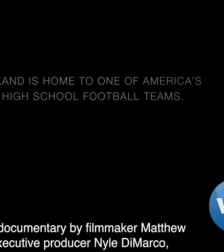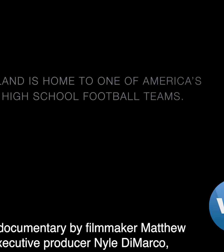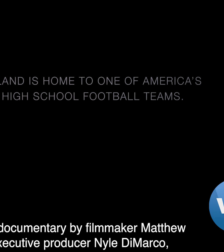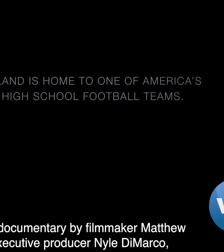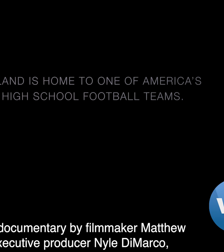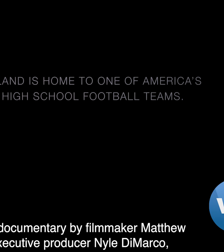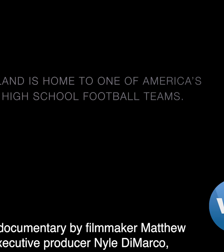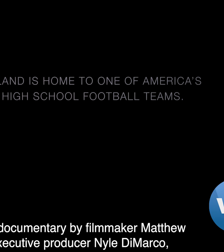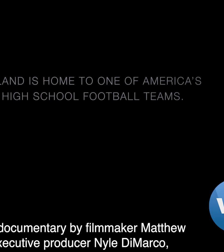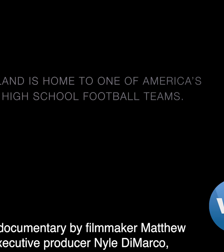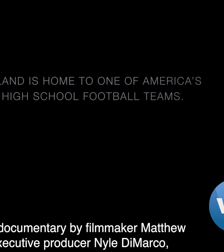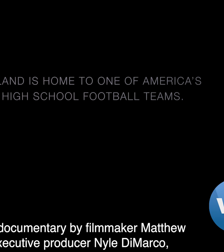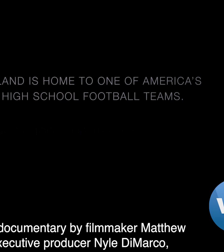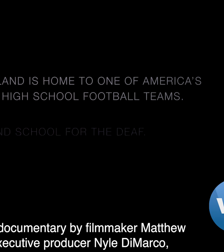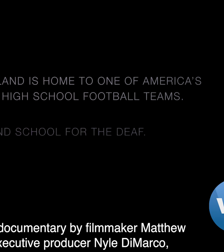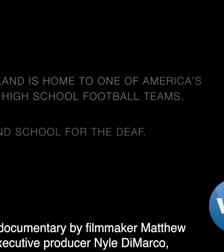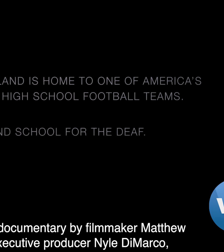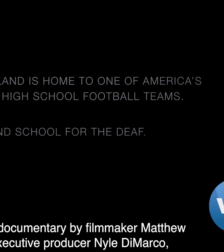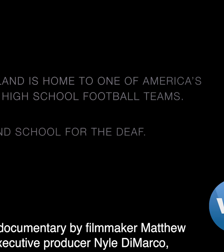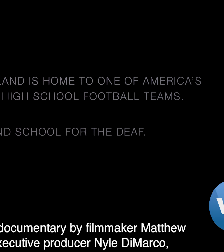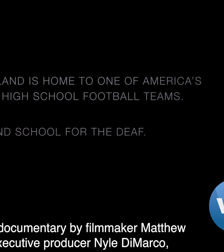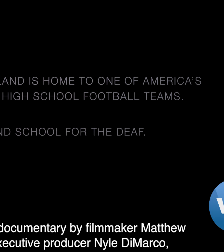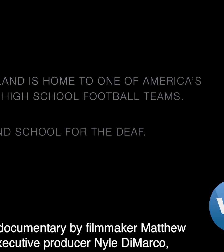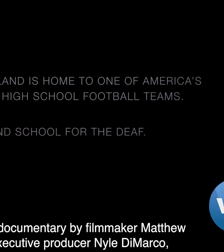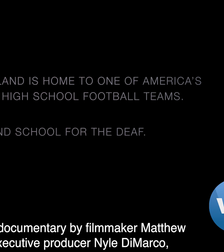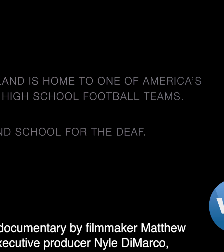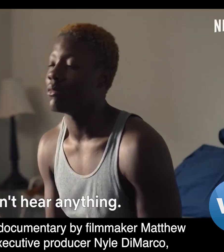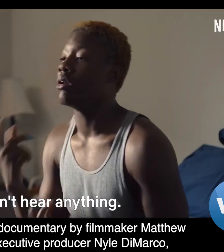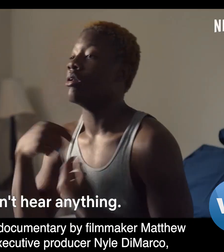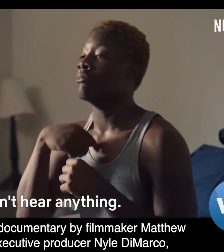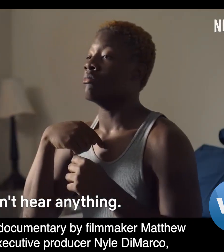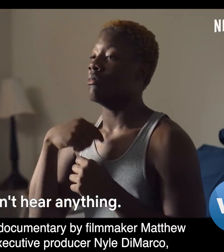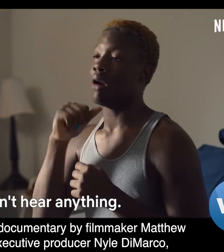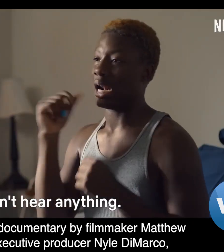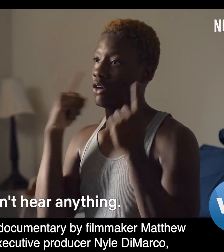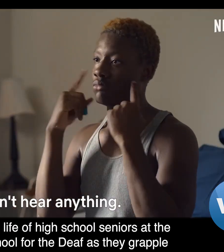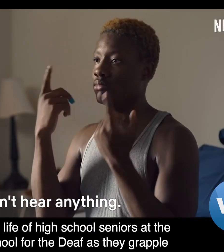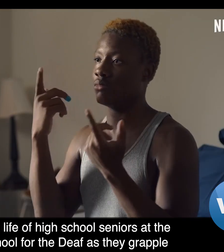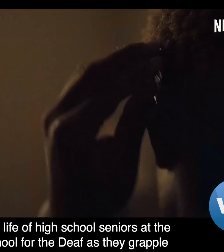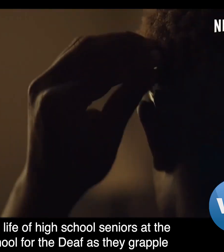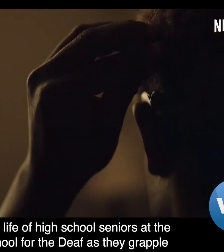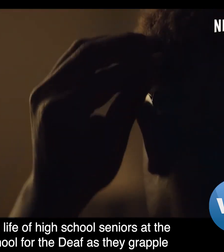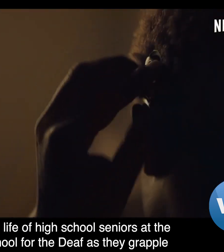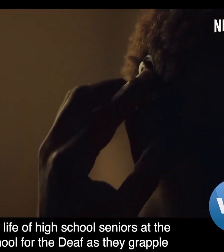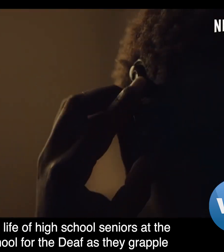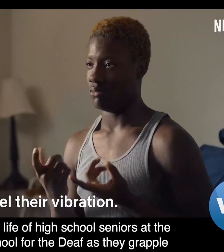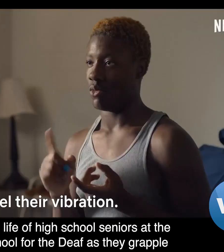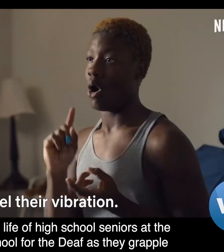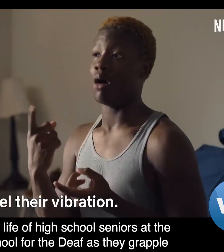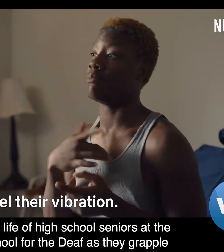Audible, a short documentary by filmmaker Matthew Ogans and executive producer Niall DeMarco, chronicles the life of high school seniors